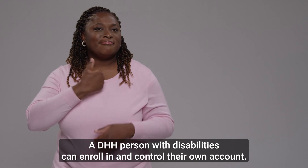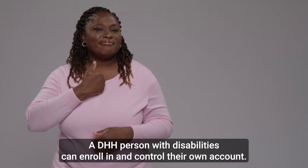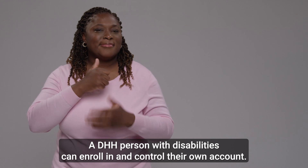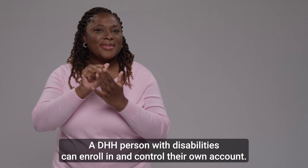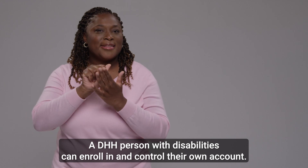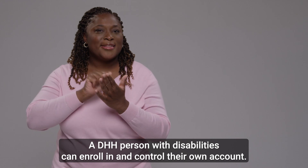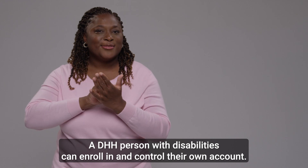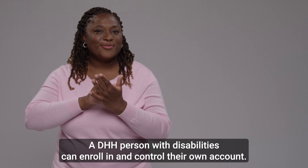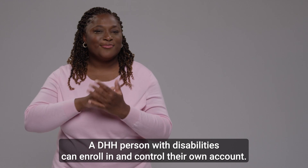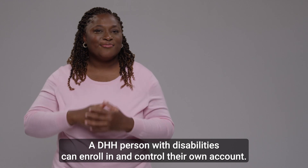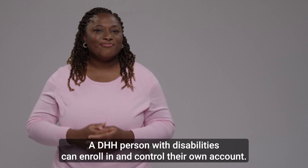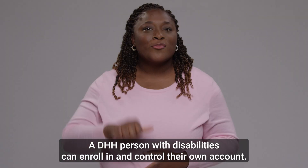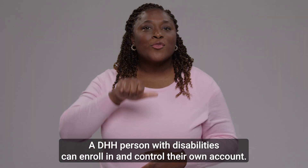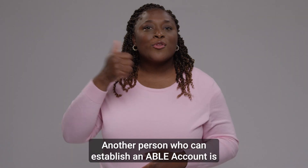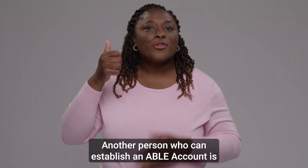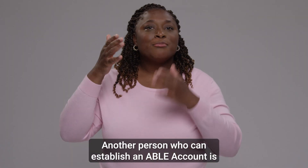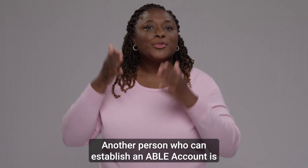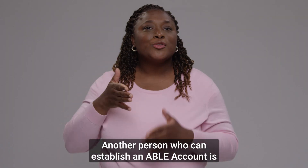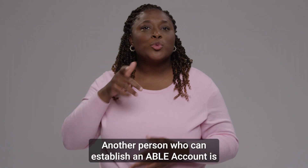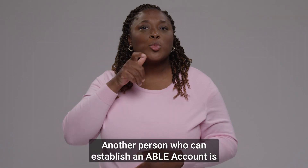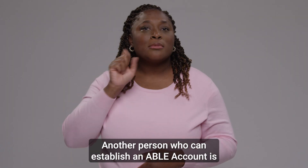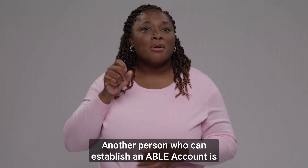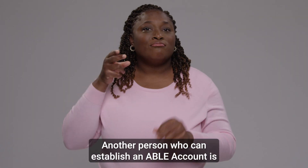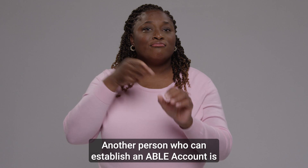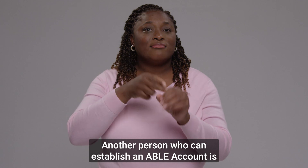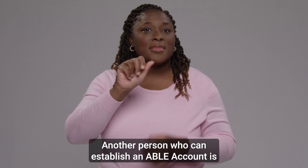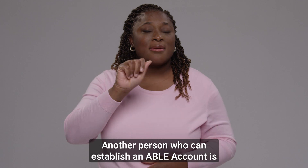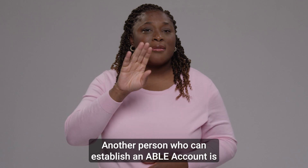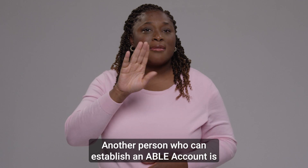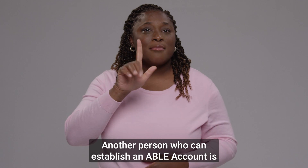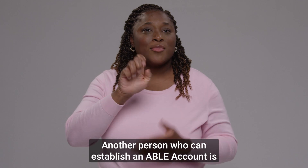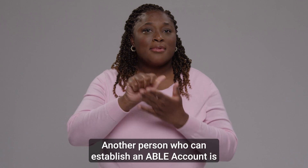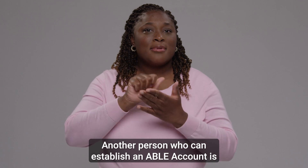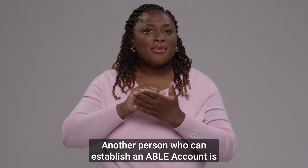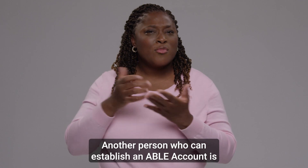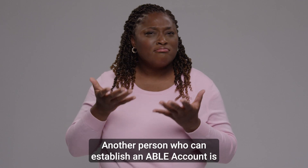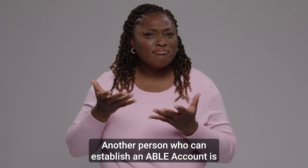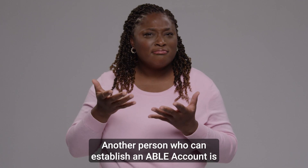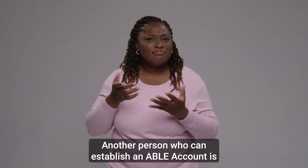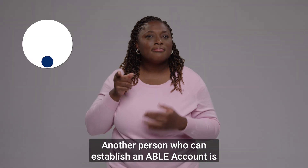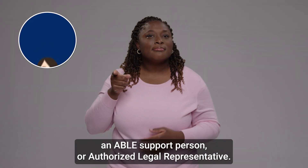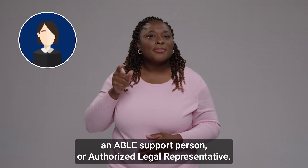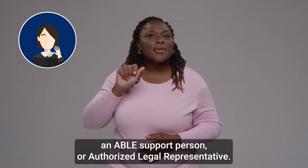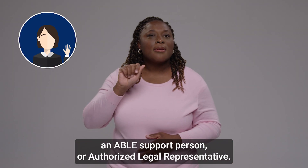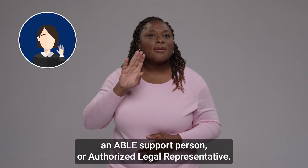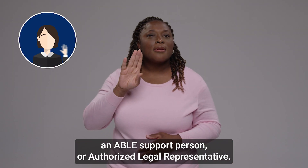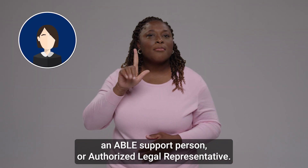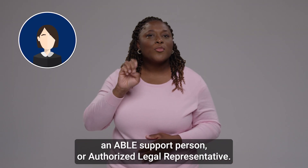own account. Another person who can establish an ABLE account is an ABLE support person or